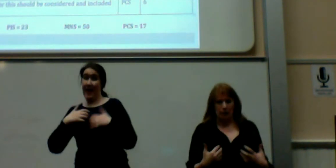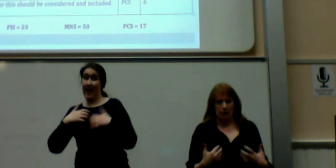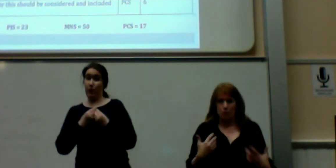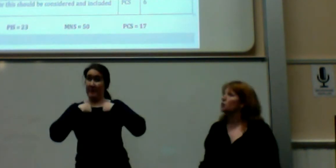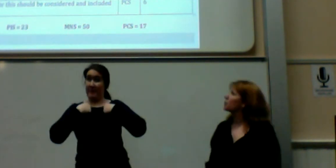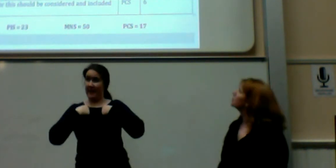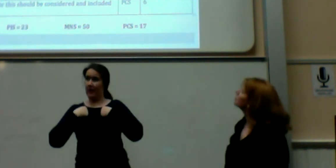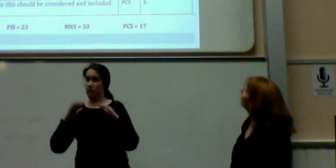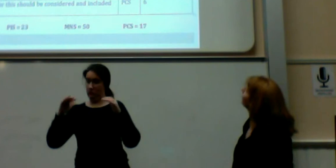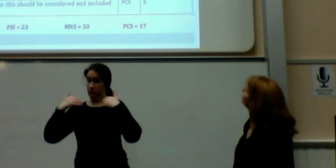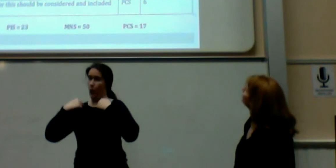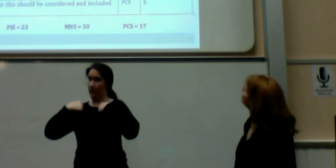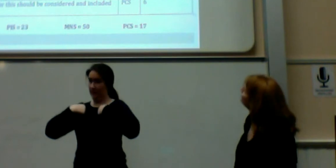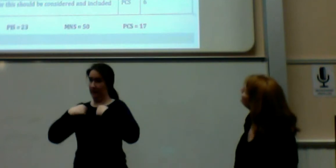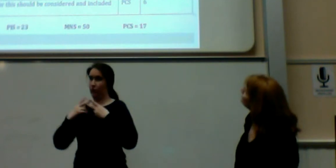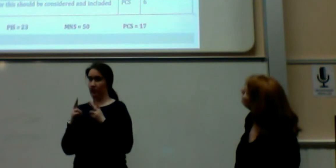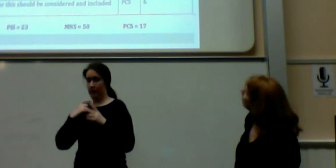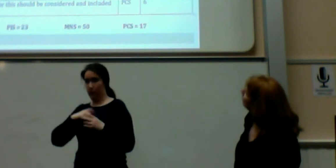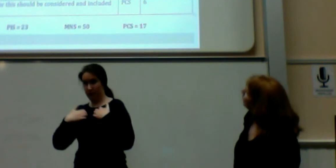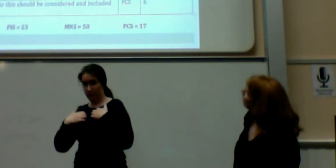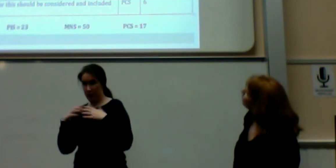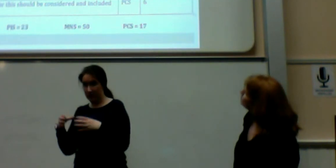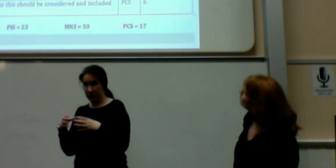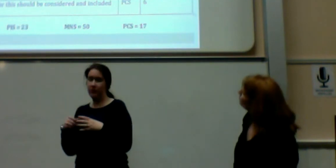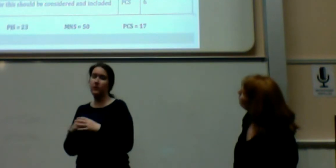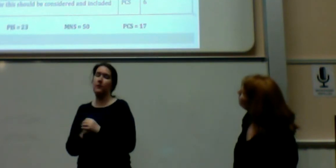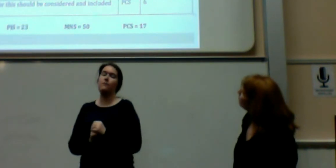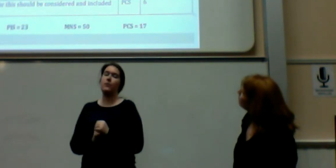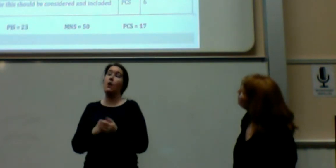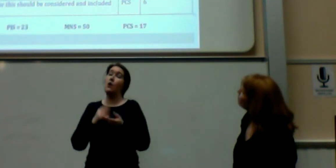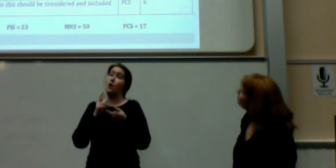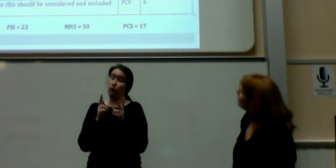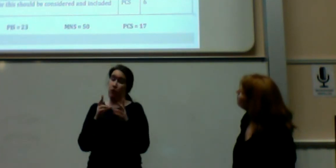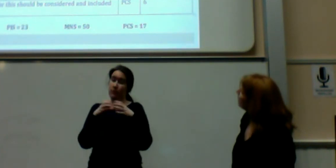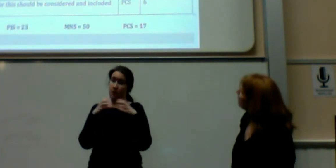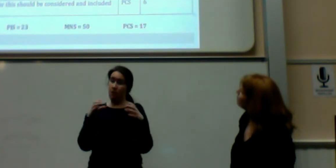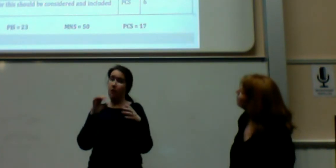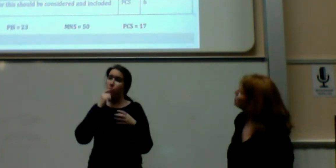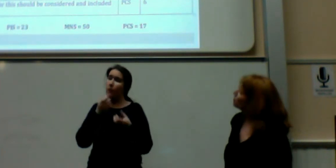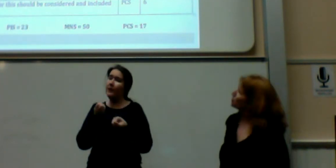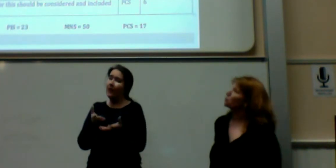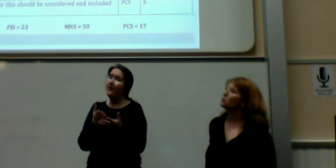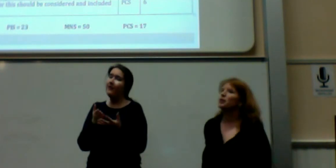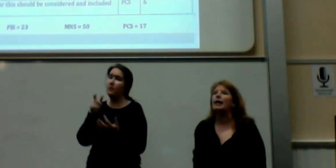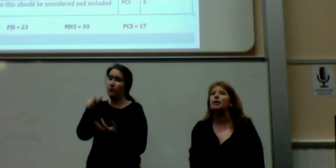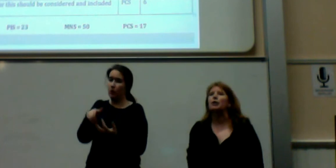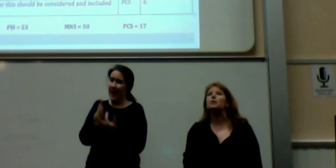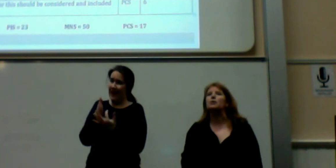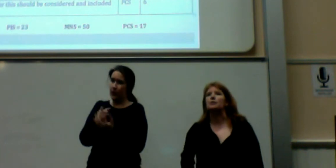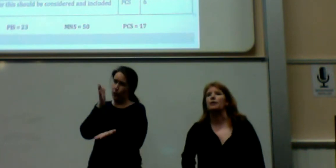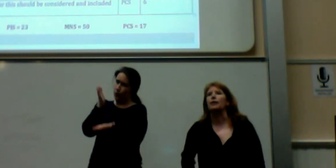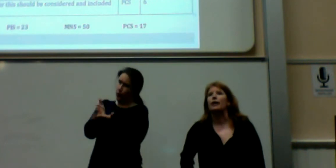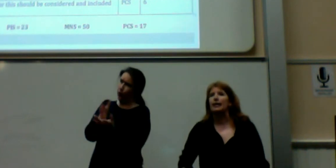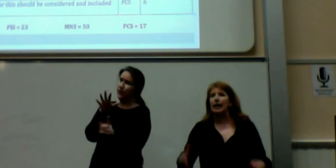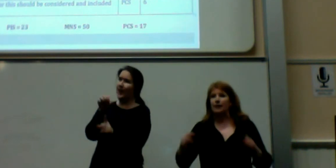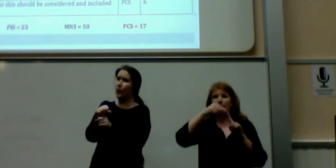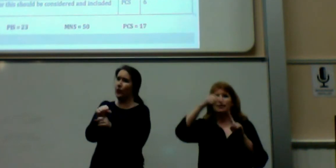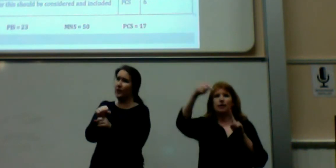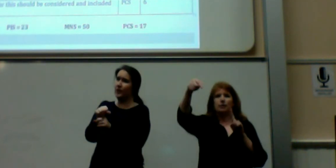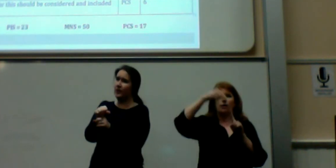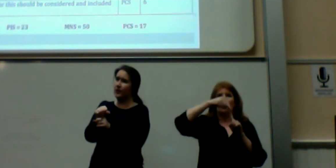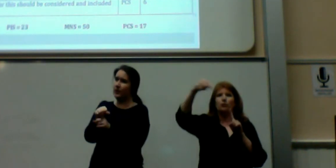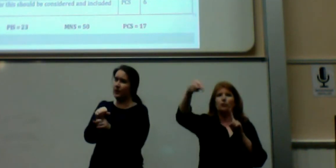me. Personal interest, yeah? The interpreter would be giving this deaf patient access to their true diagnosis.